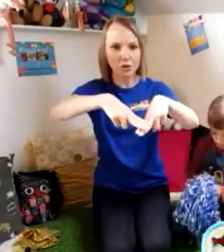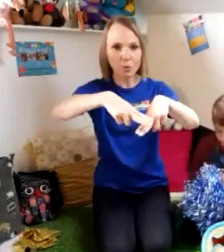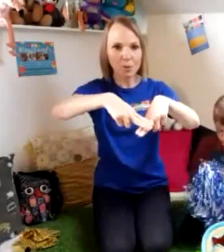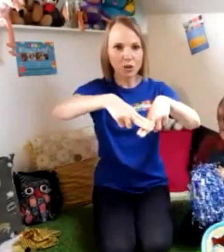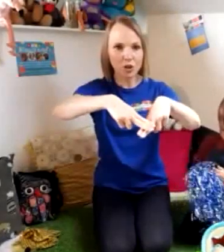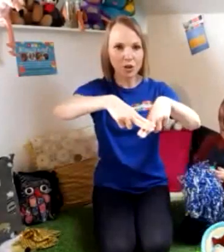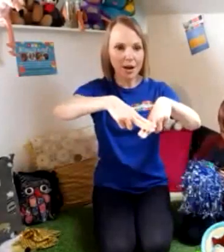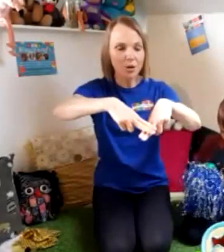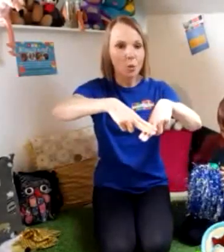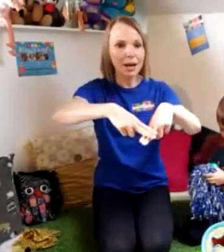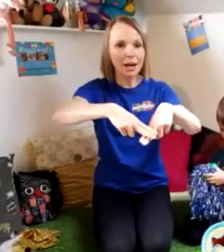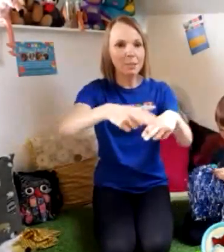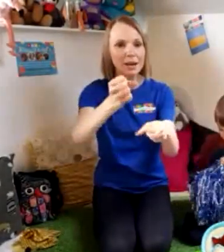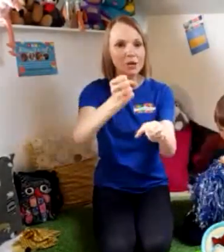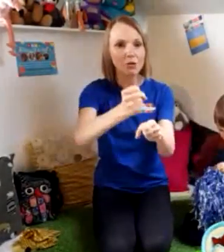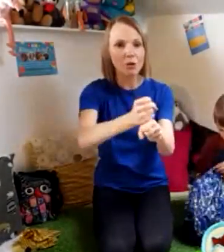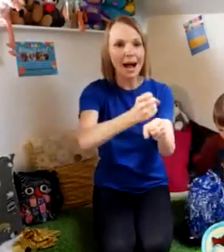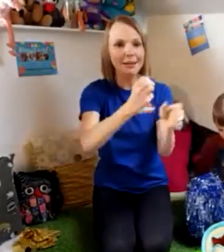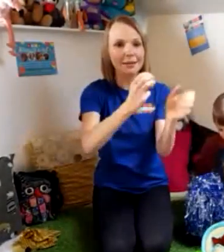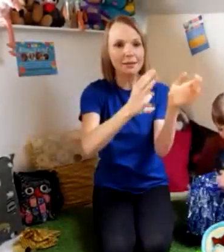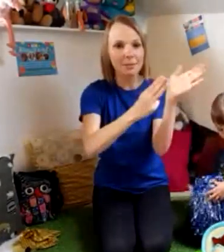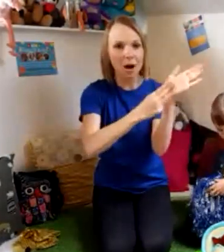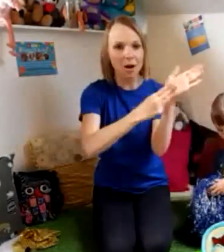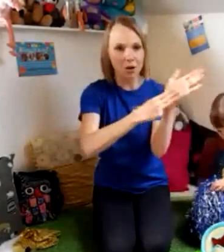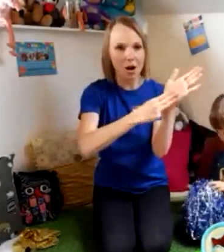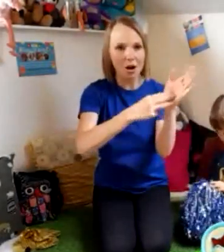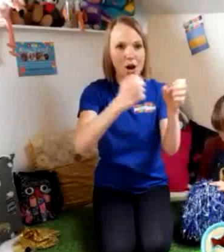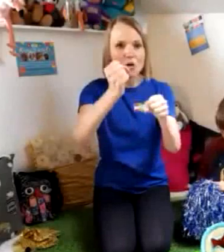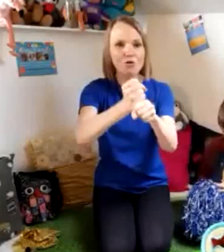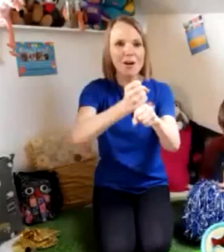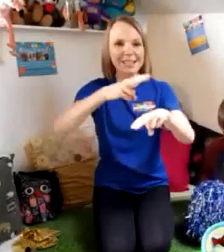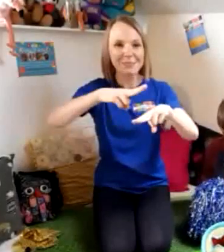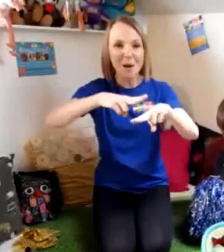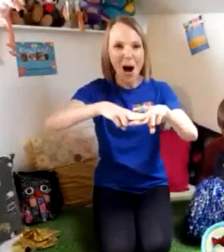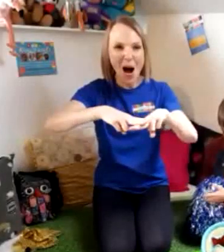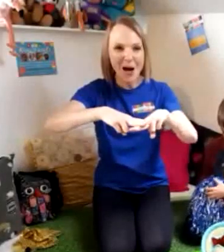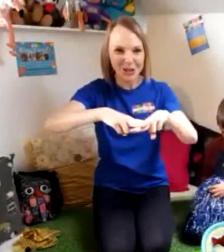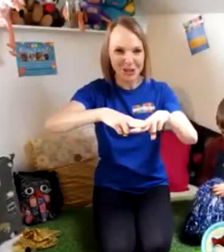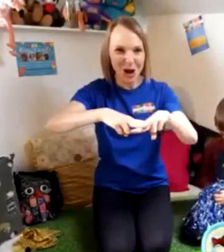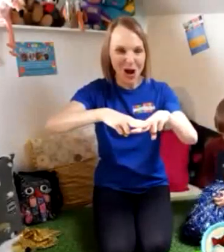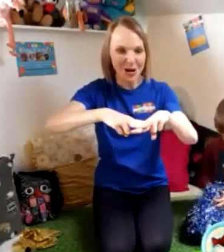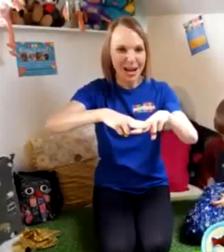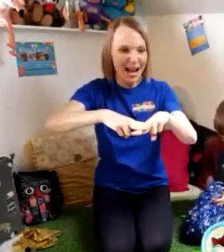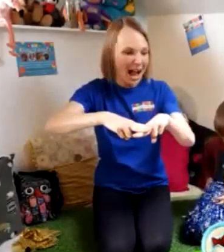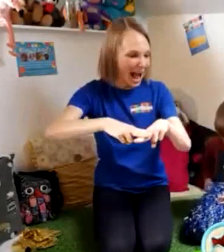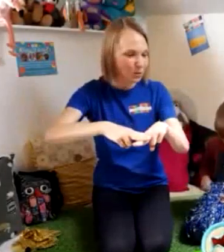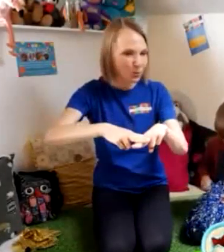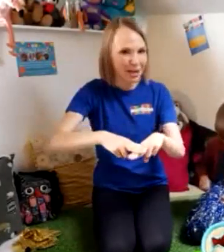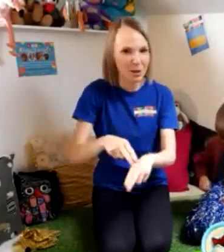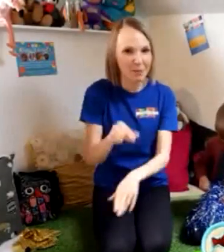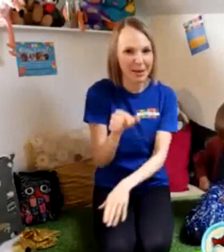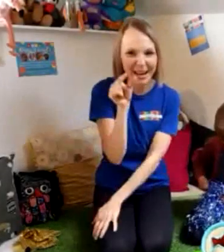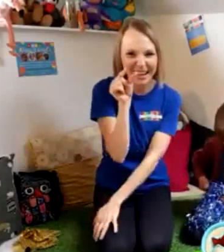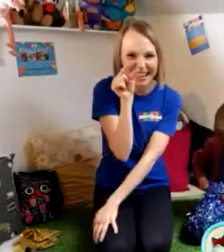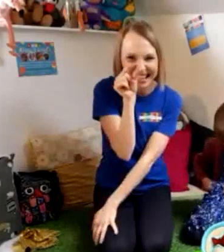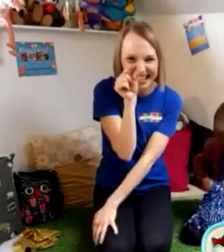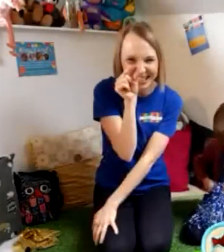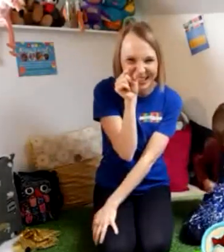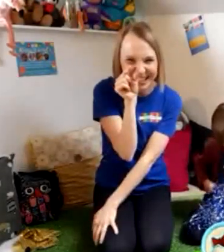top of each other. We're going to meet grandma shark, grandpa shark. And we're going to meet a